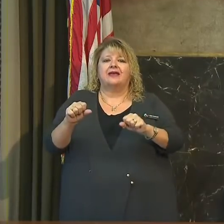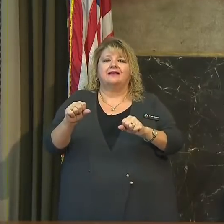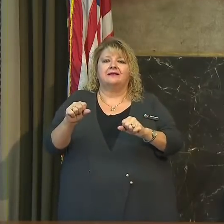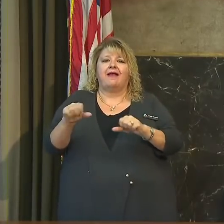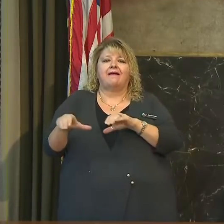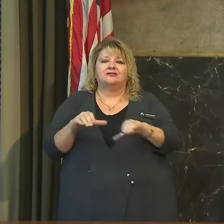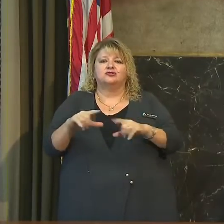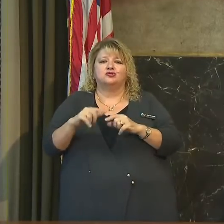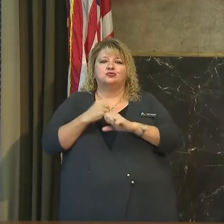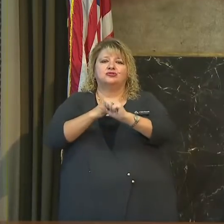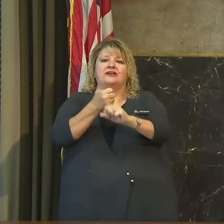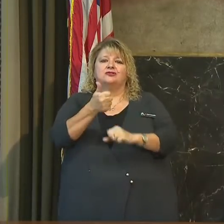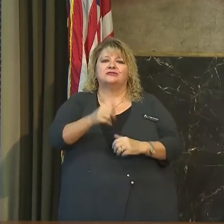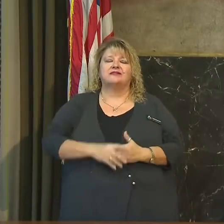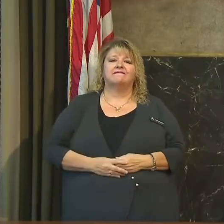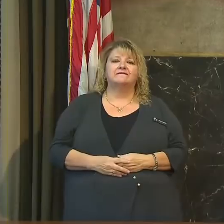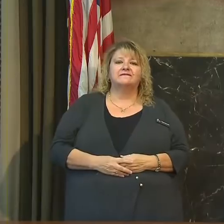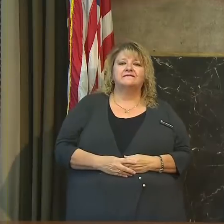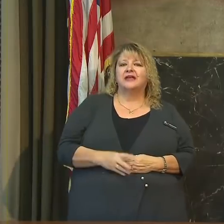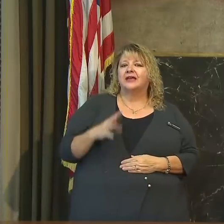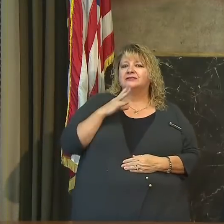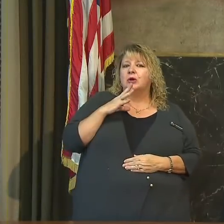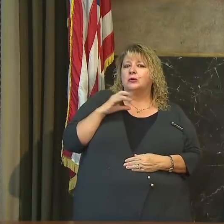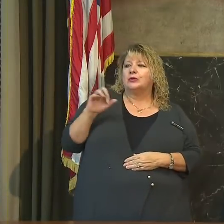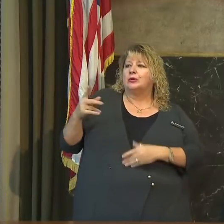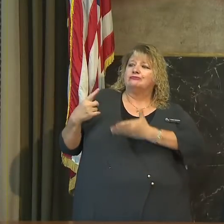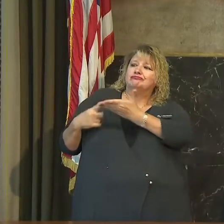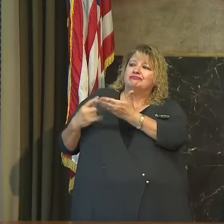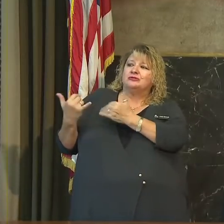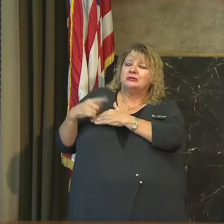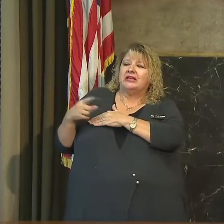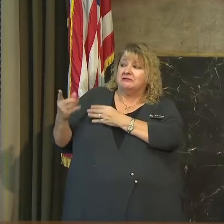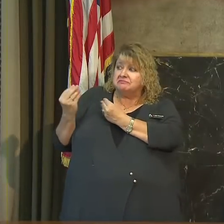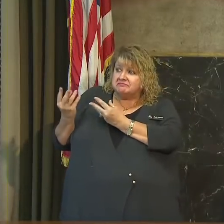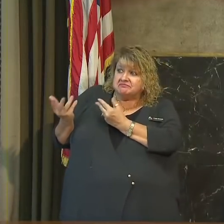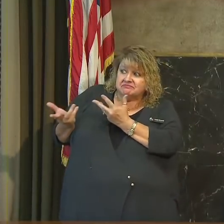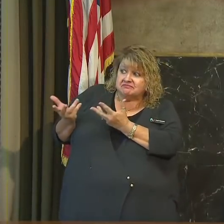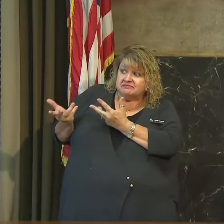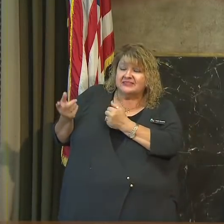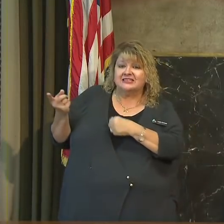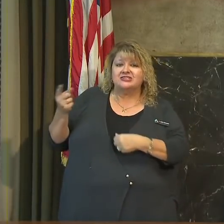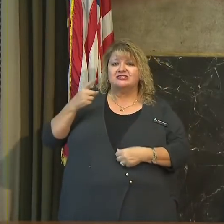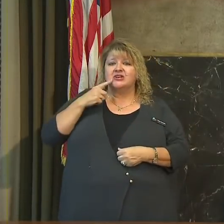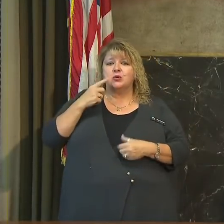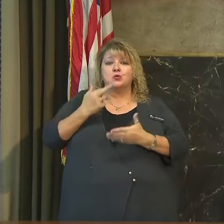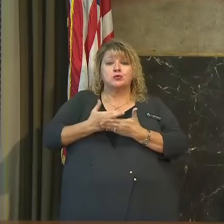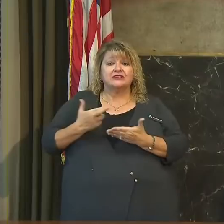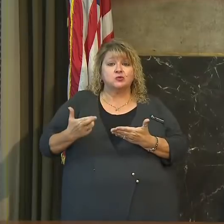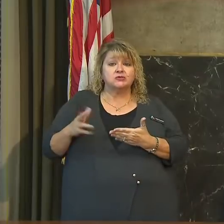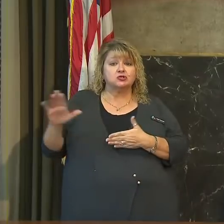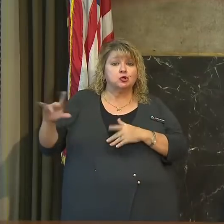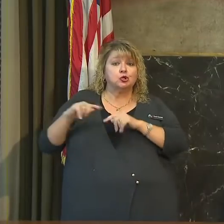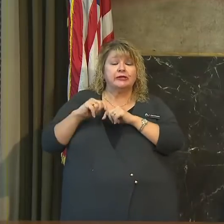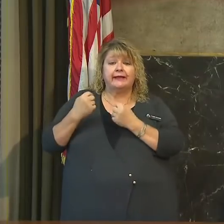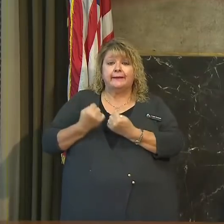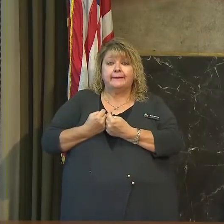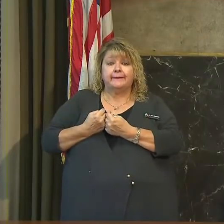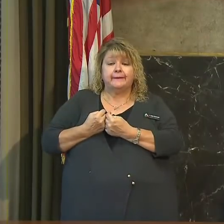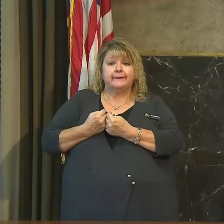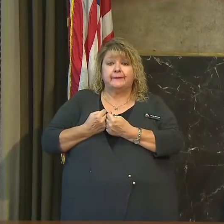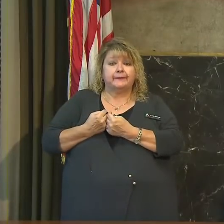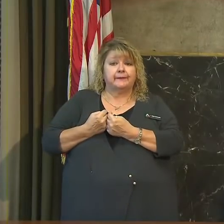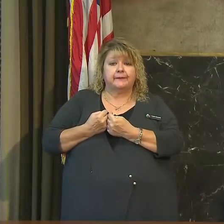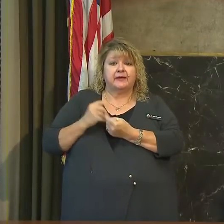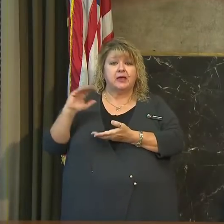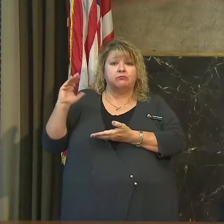yourself. I spoke with her today again to catch up. She let me know that the resources of her team are